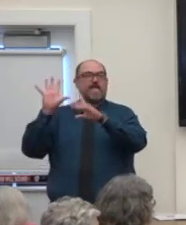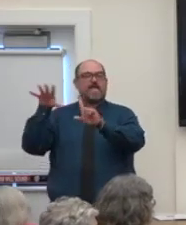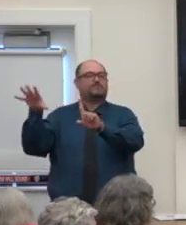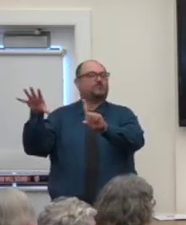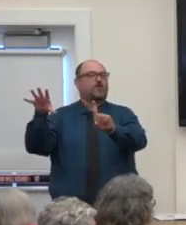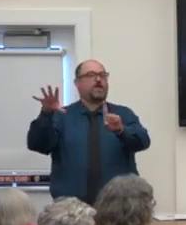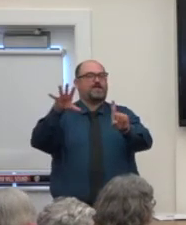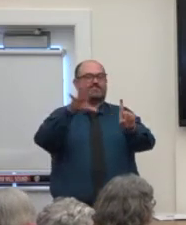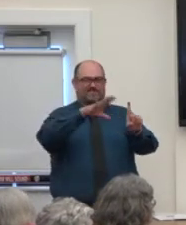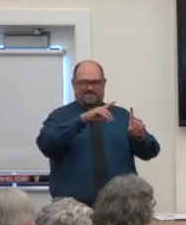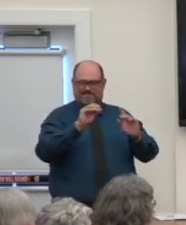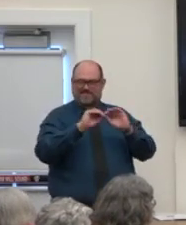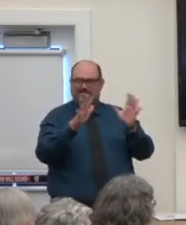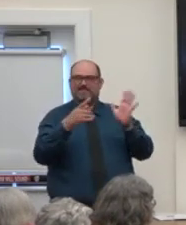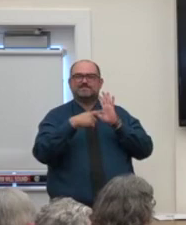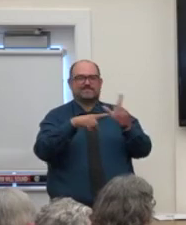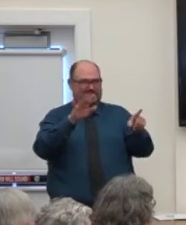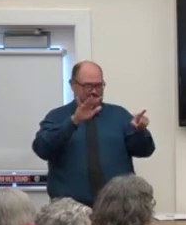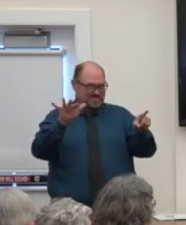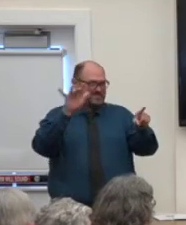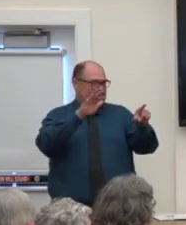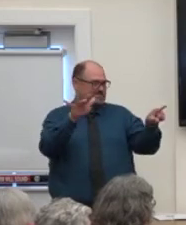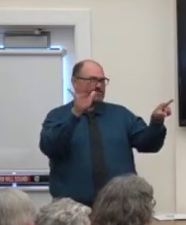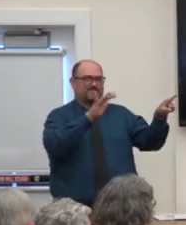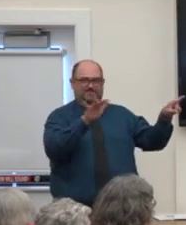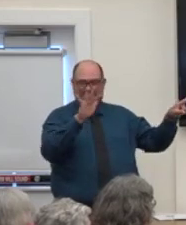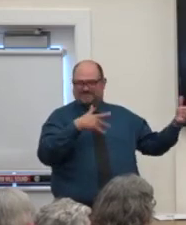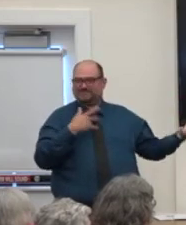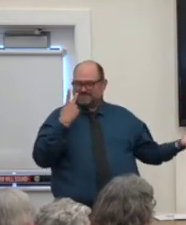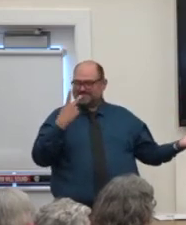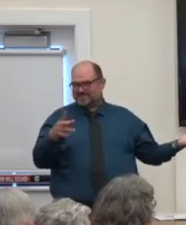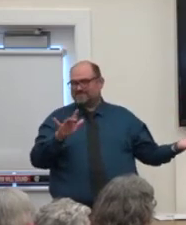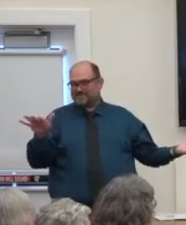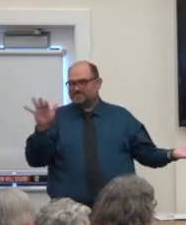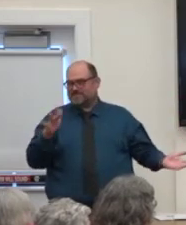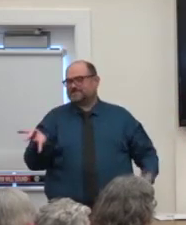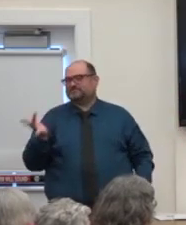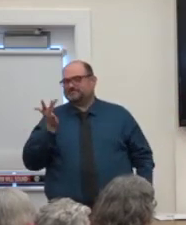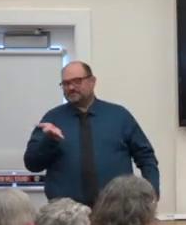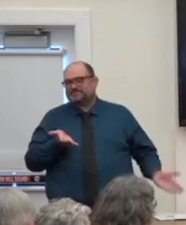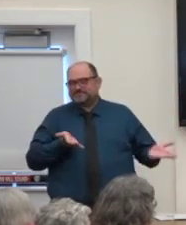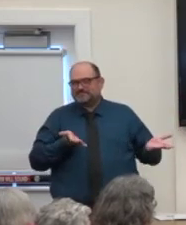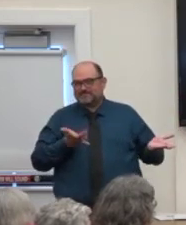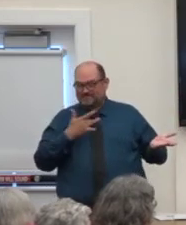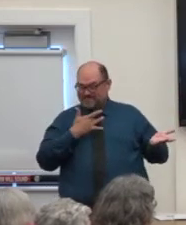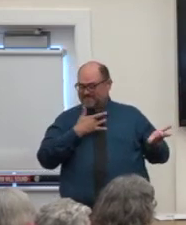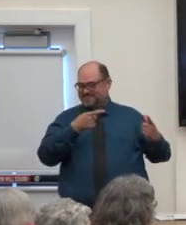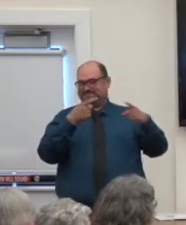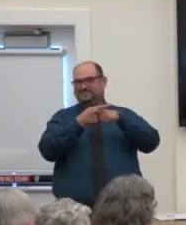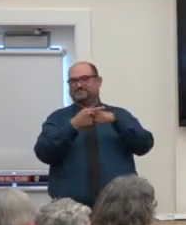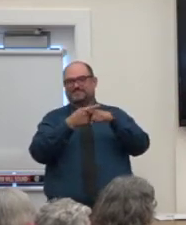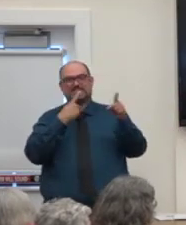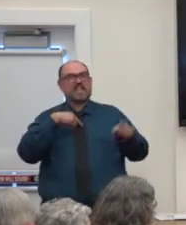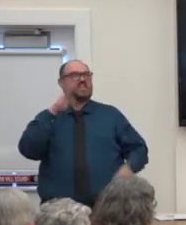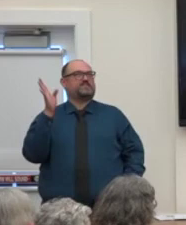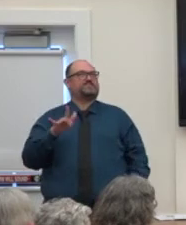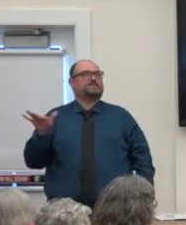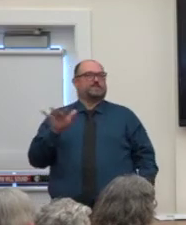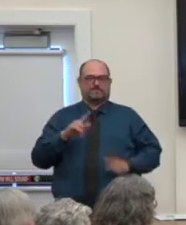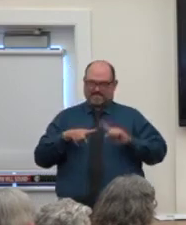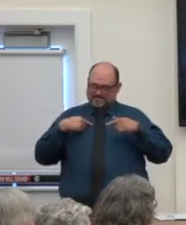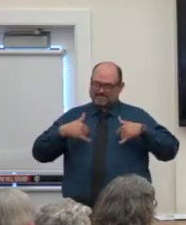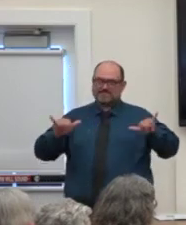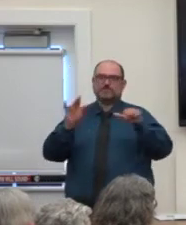them fingerspelling, and lots of things that still to this day are used in American Sign Language. For